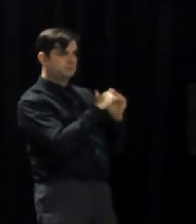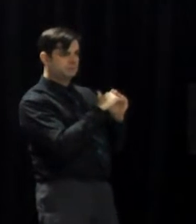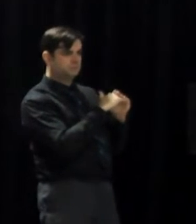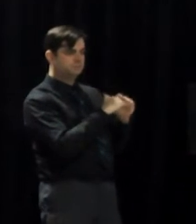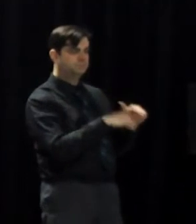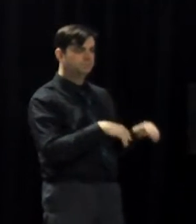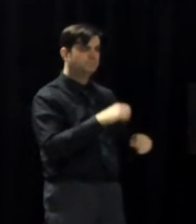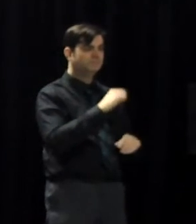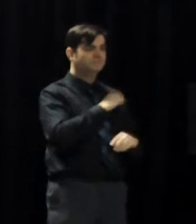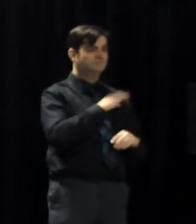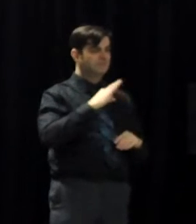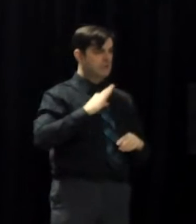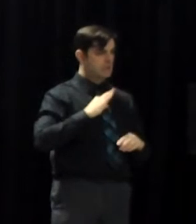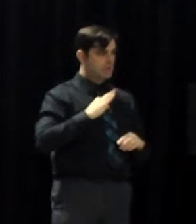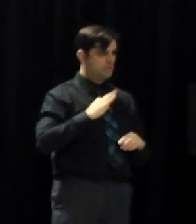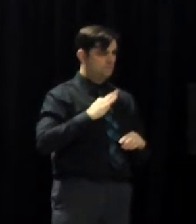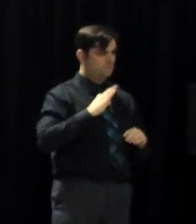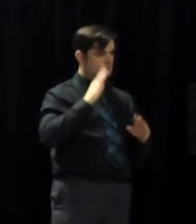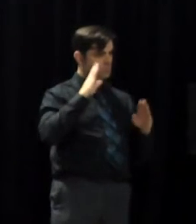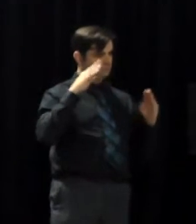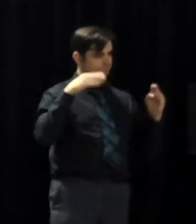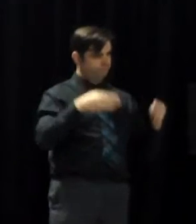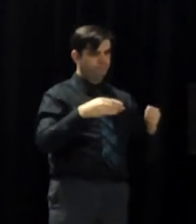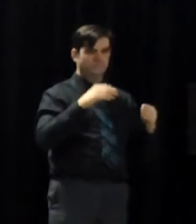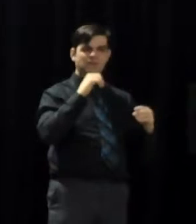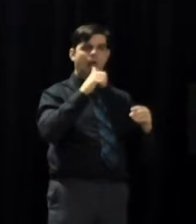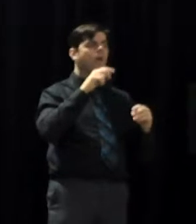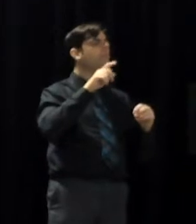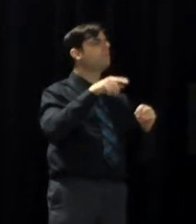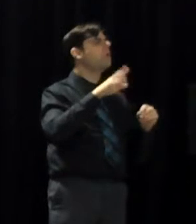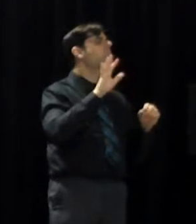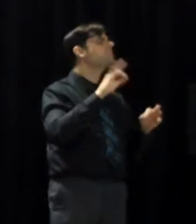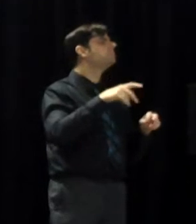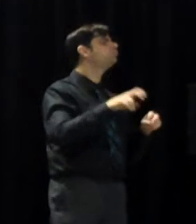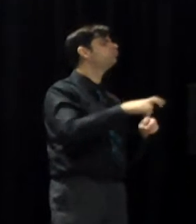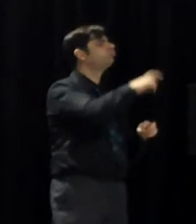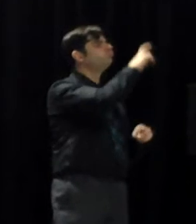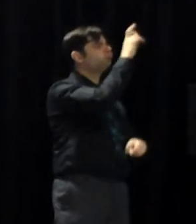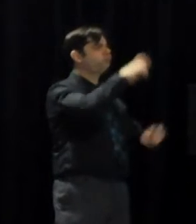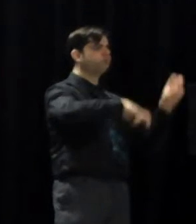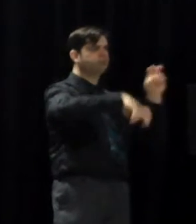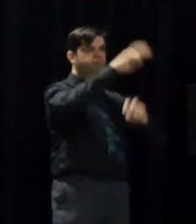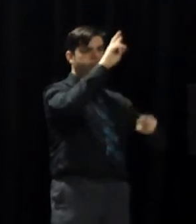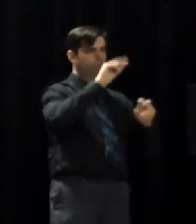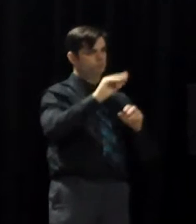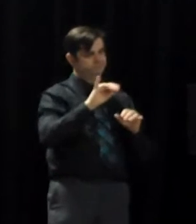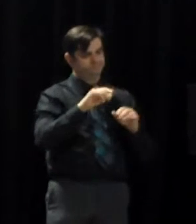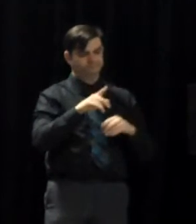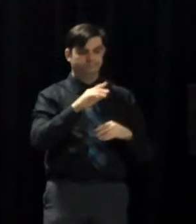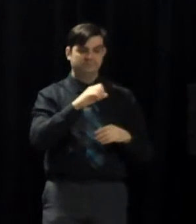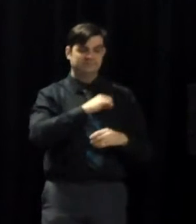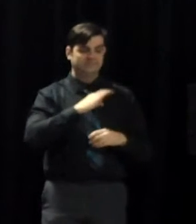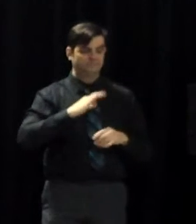We wouldn't have them jumping from a COVID building to other buildings where there's not the virus.